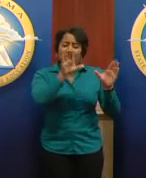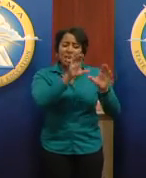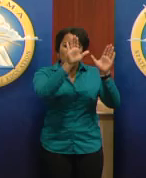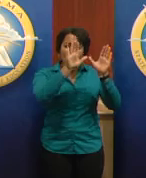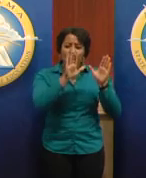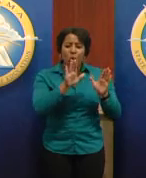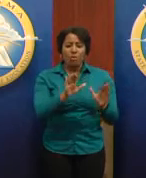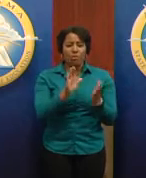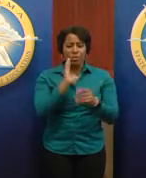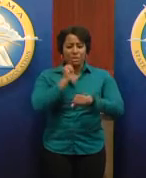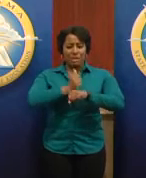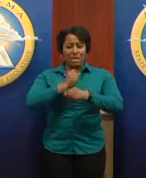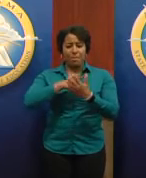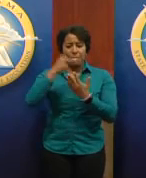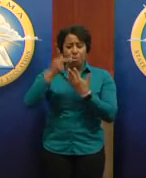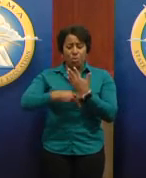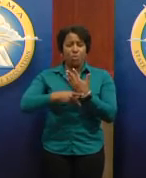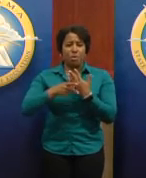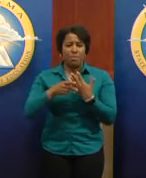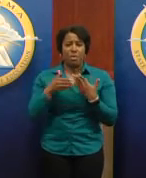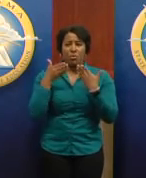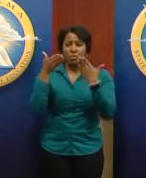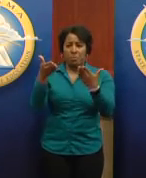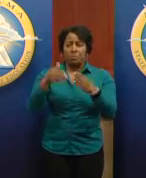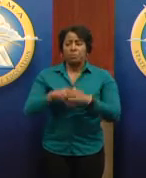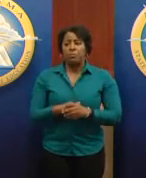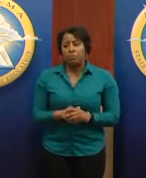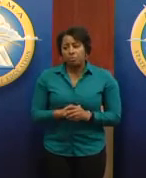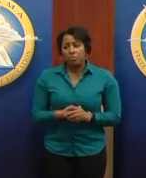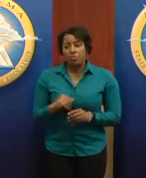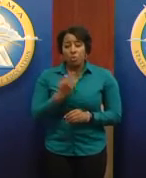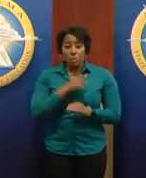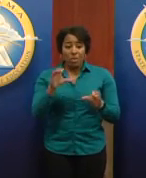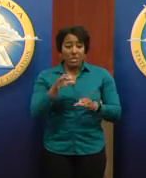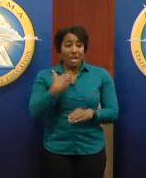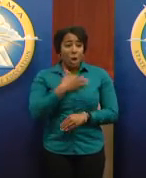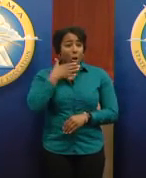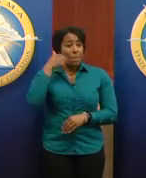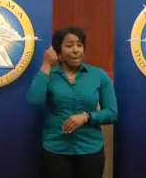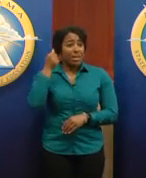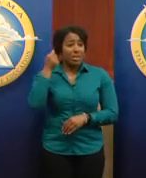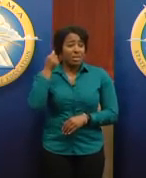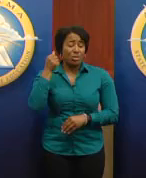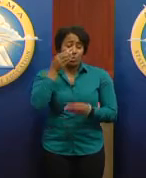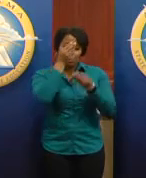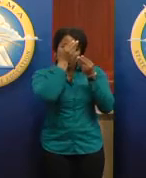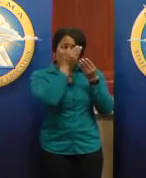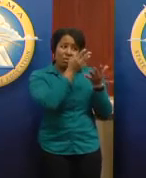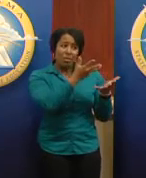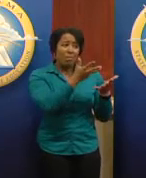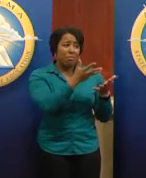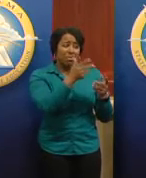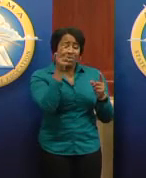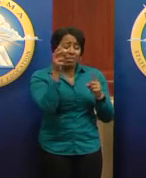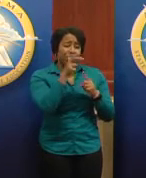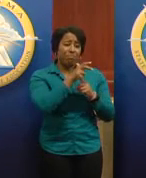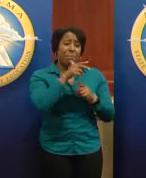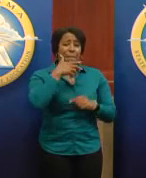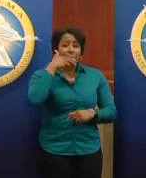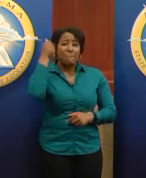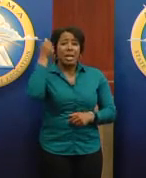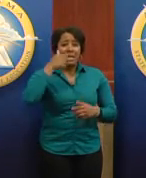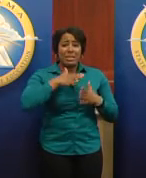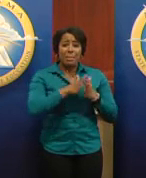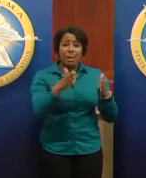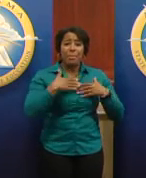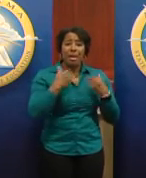this program. We have done our best to give them the very best public health information we can and input into